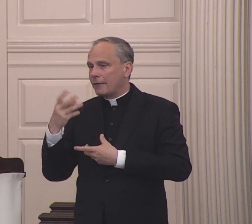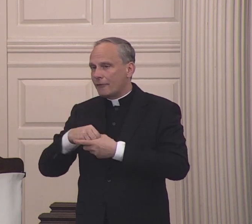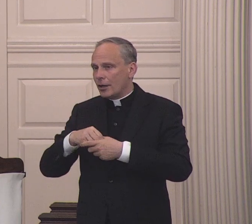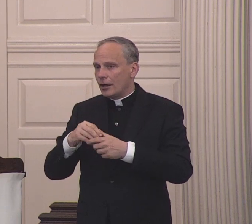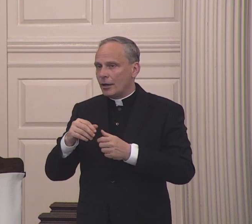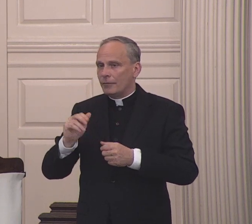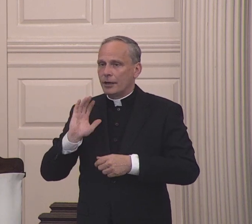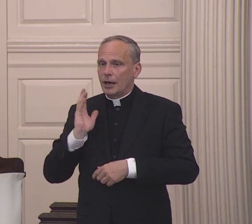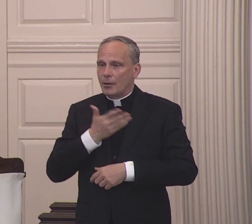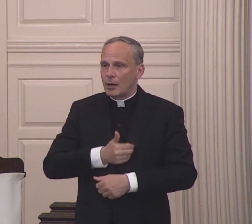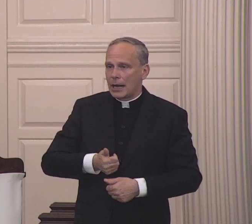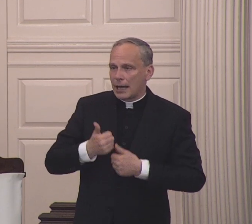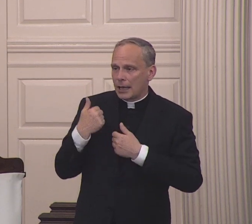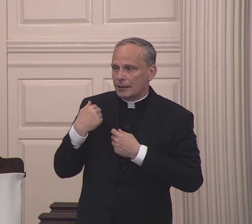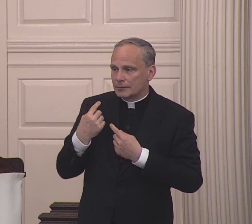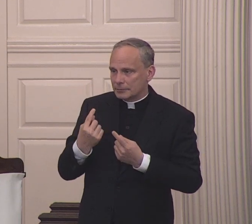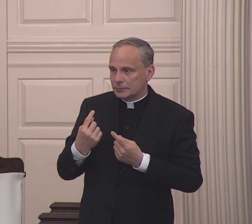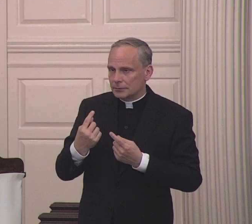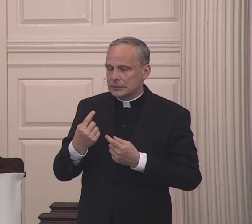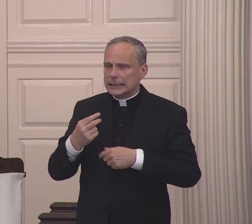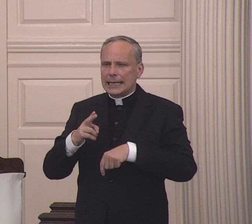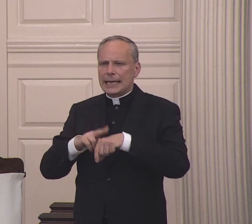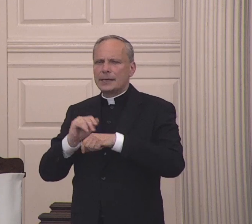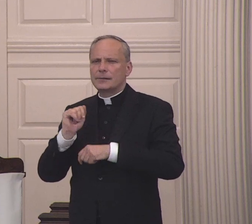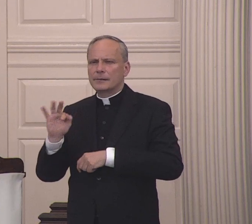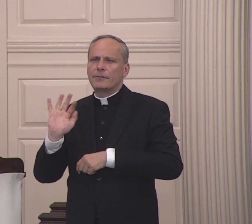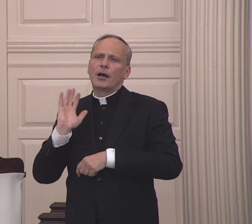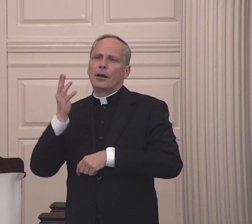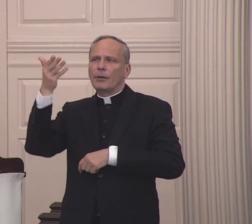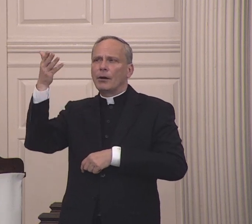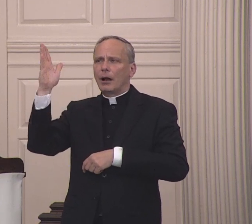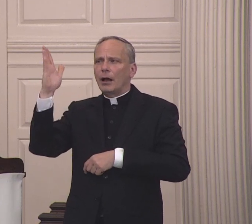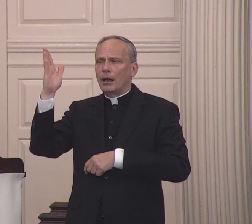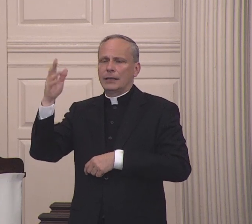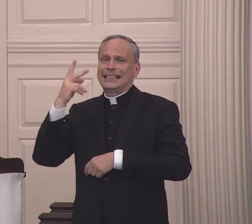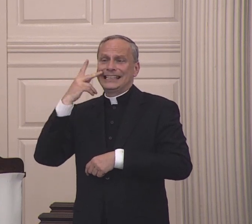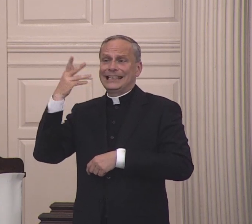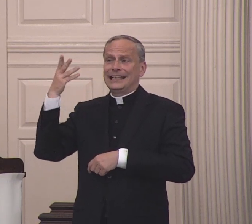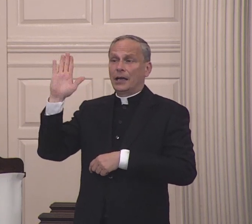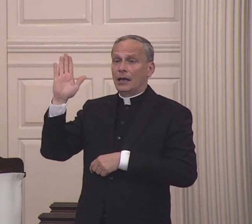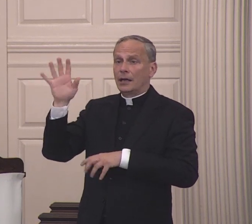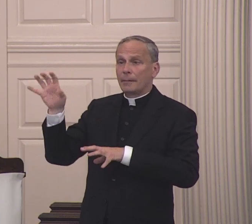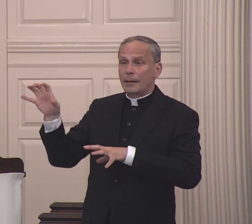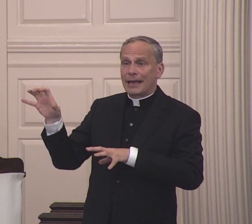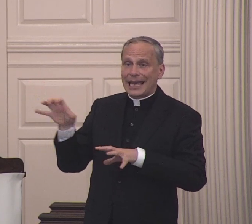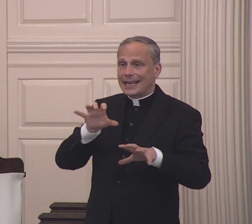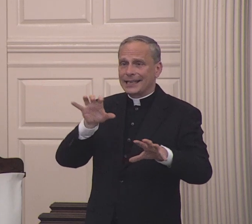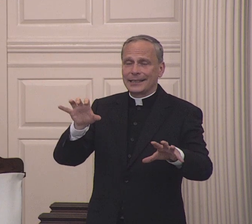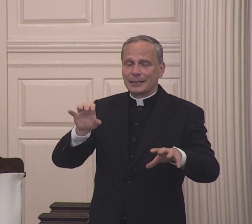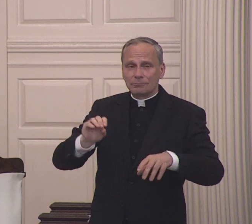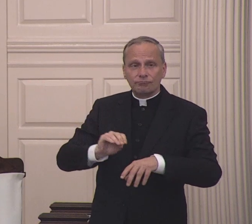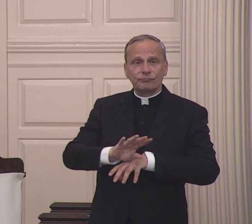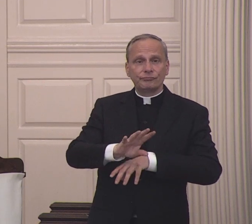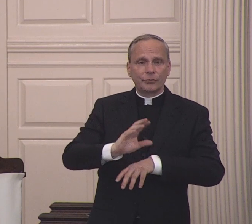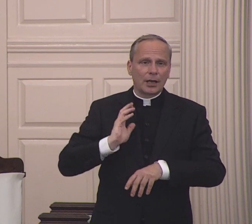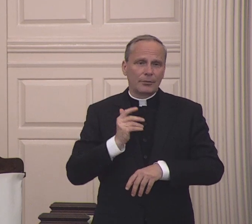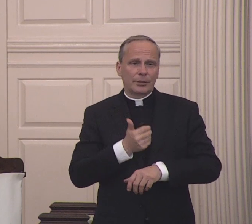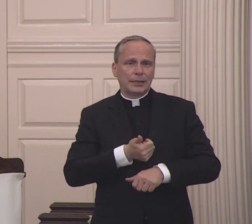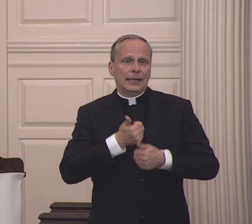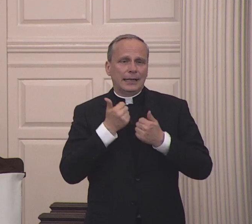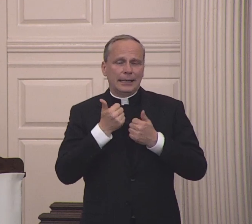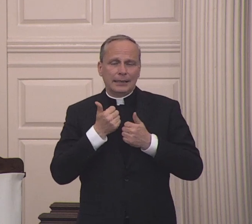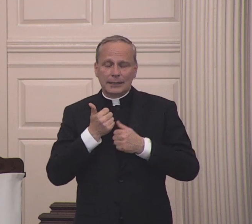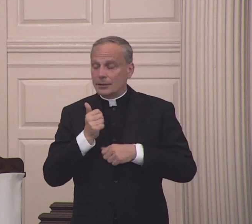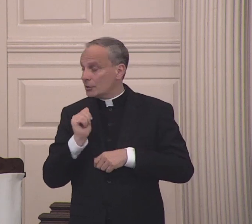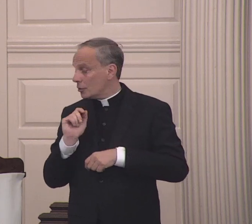lives, the nature of our God, and seeing God acting in our lives. The